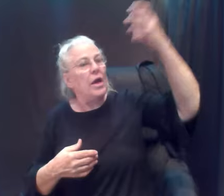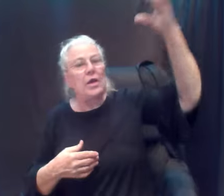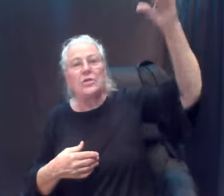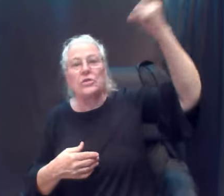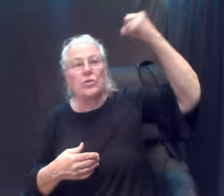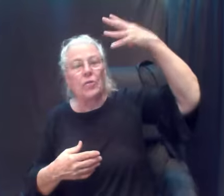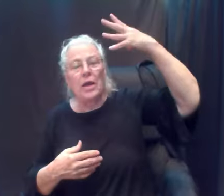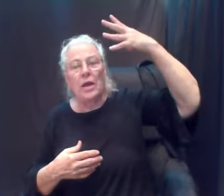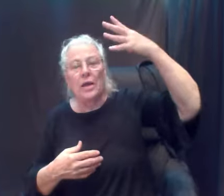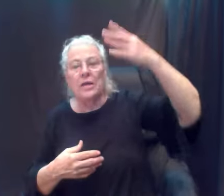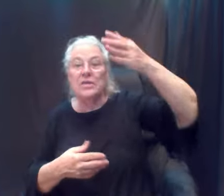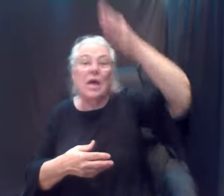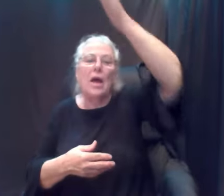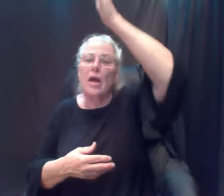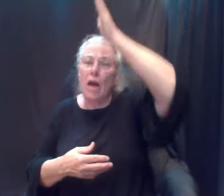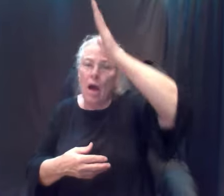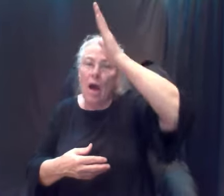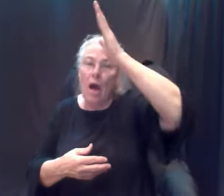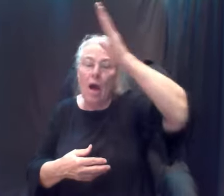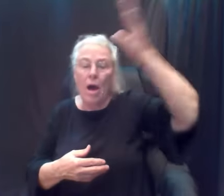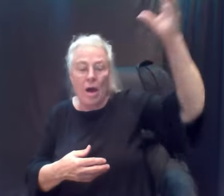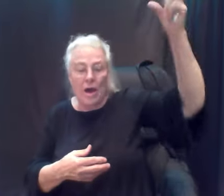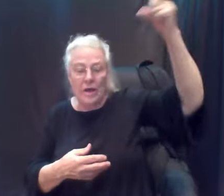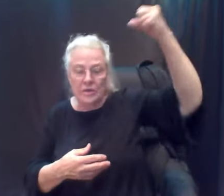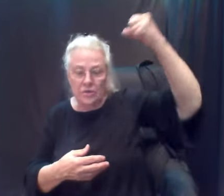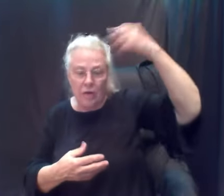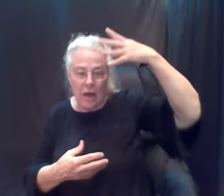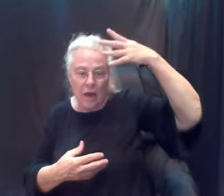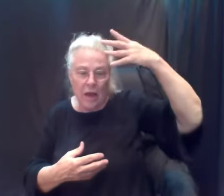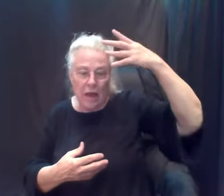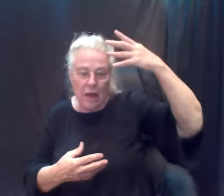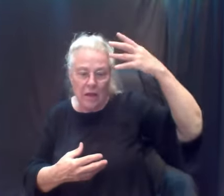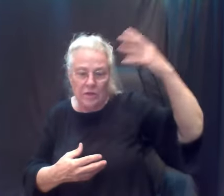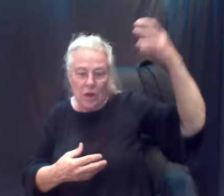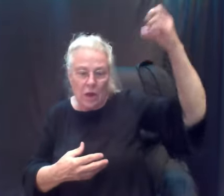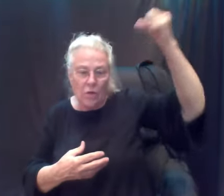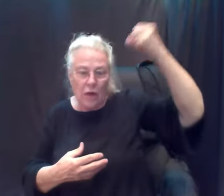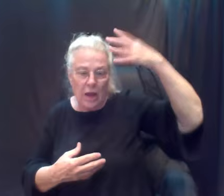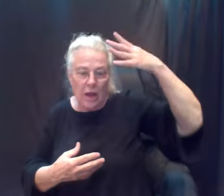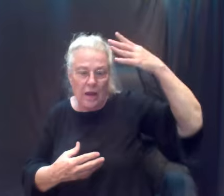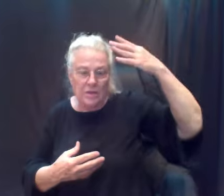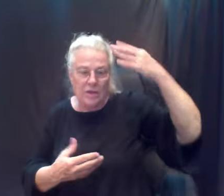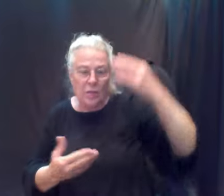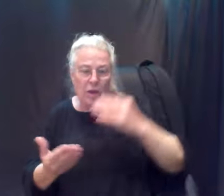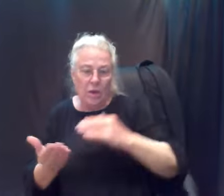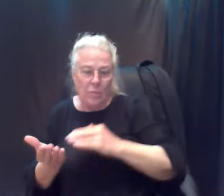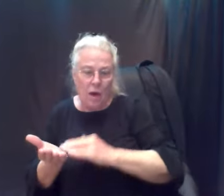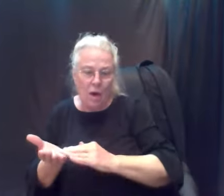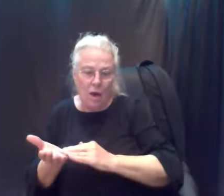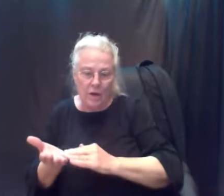Grace, grace, God's grace, grace that will pardon